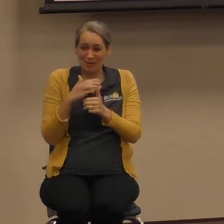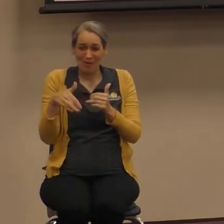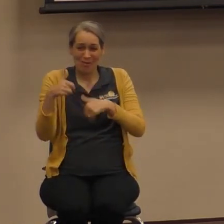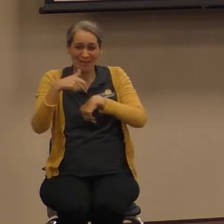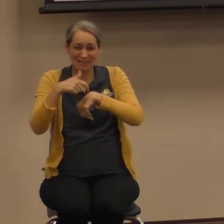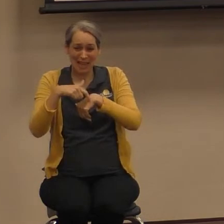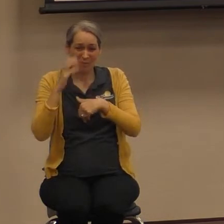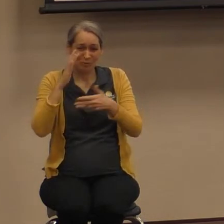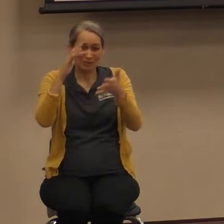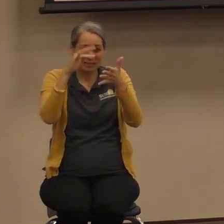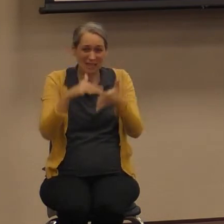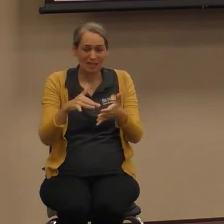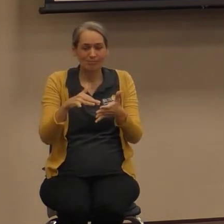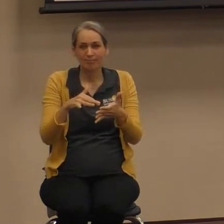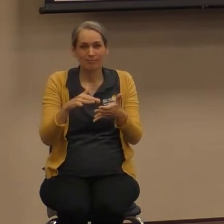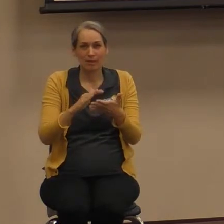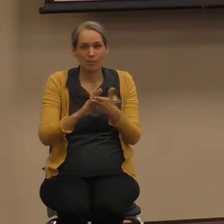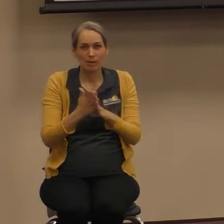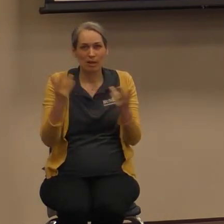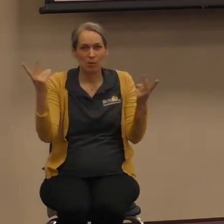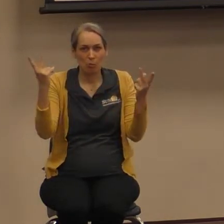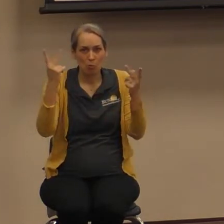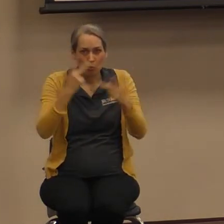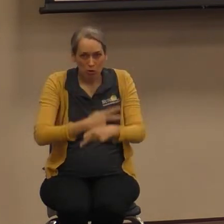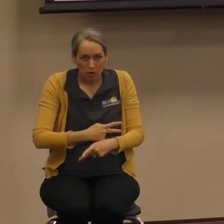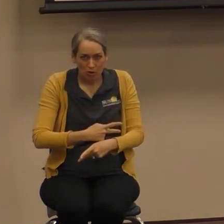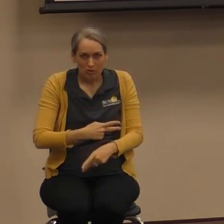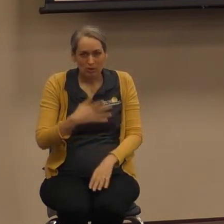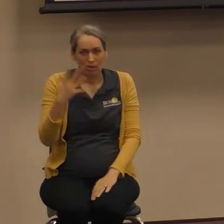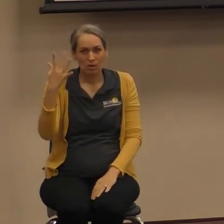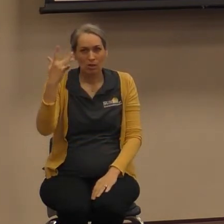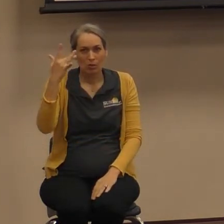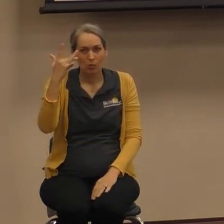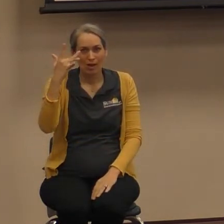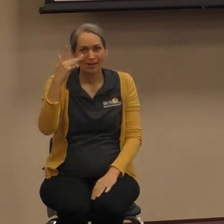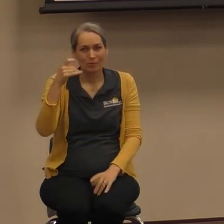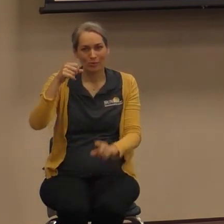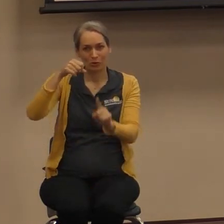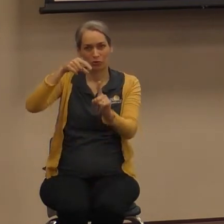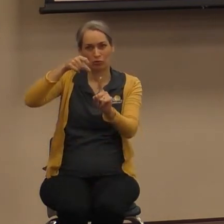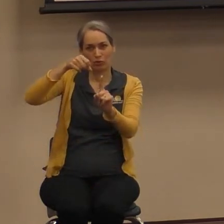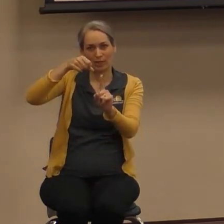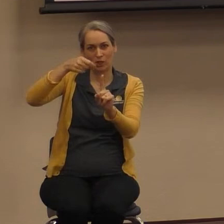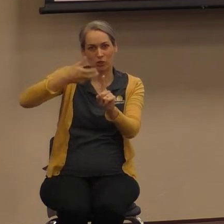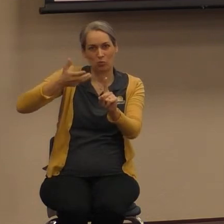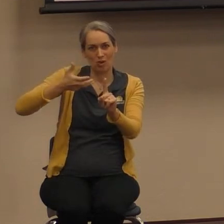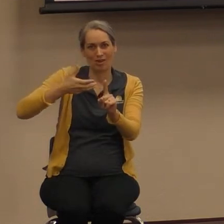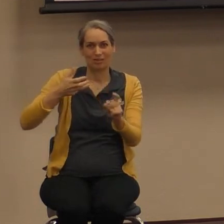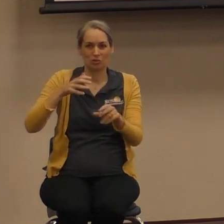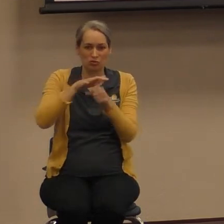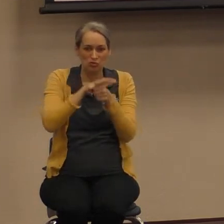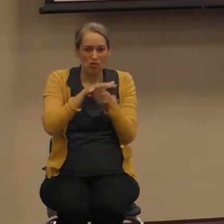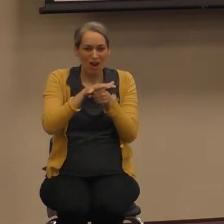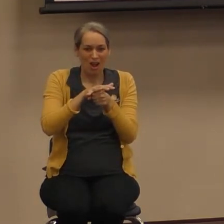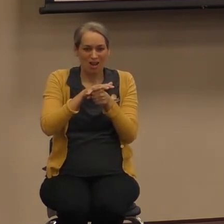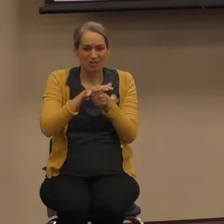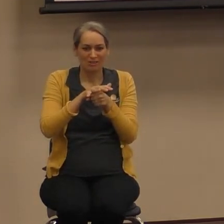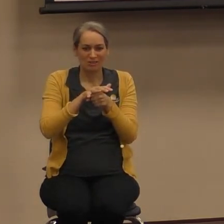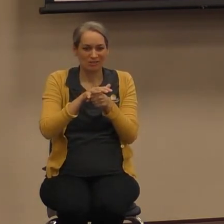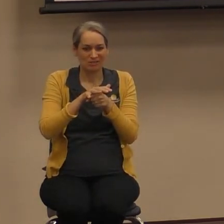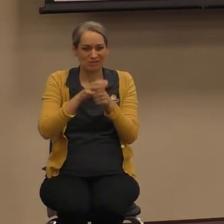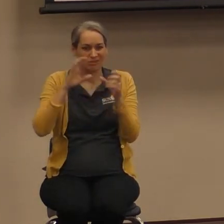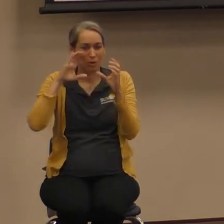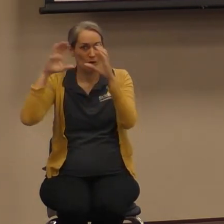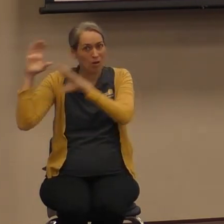The problem got even worse. Why? Well, of course, the triggers: stress, long nights, staying up till